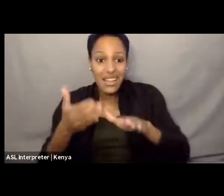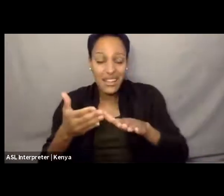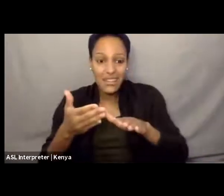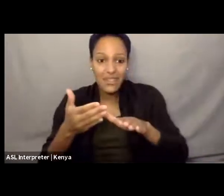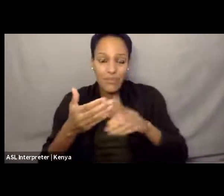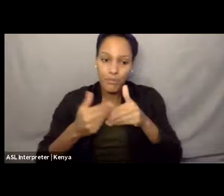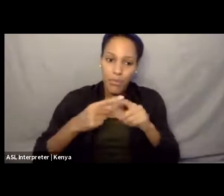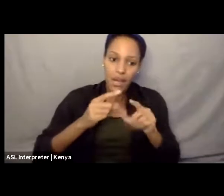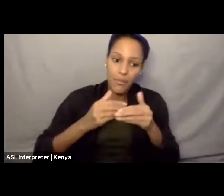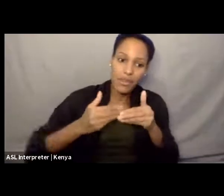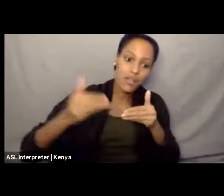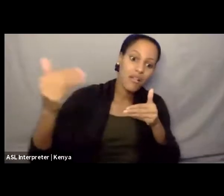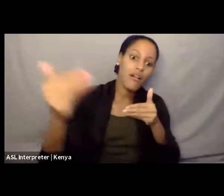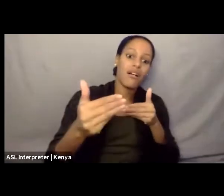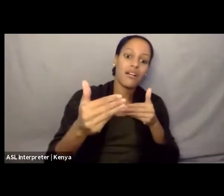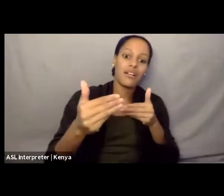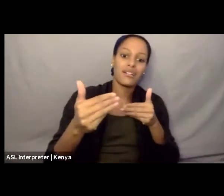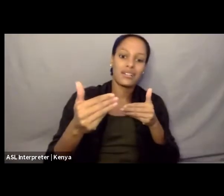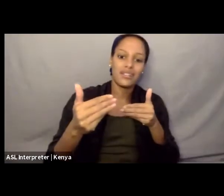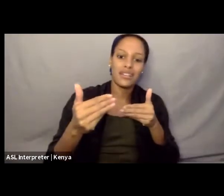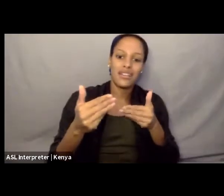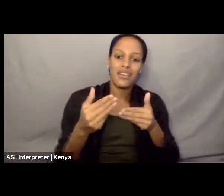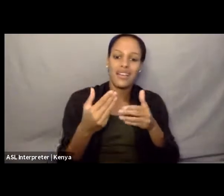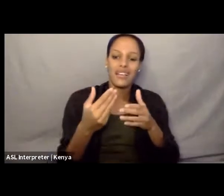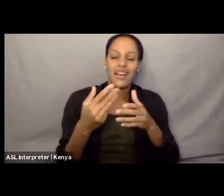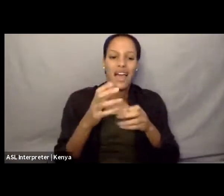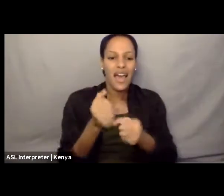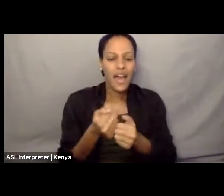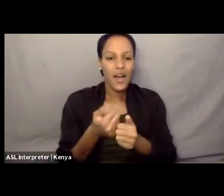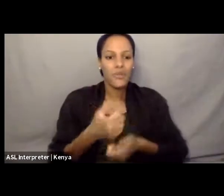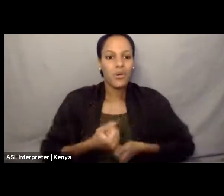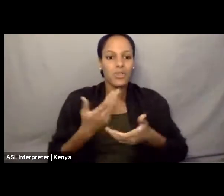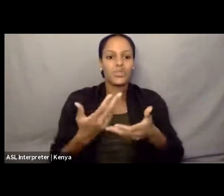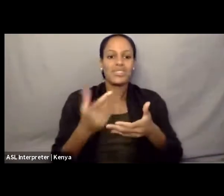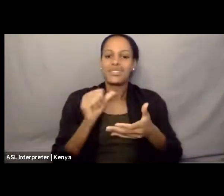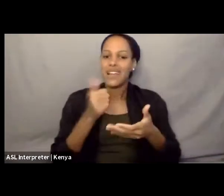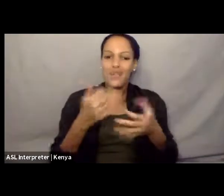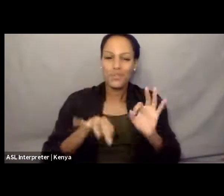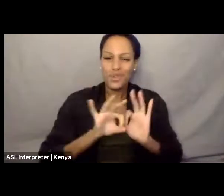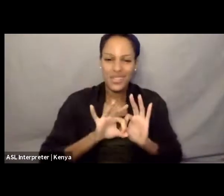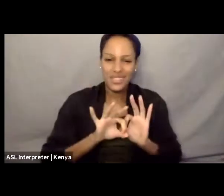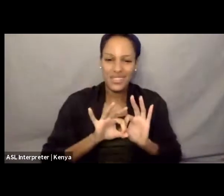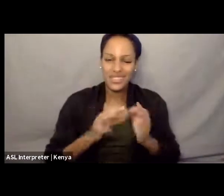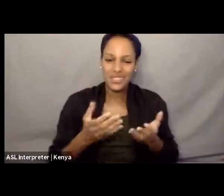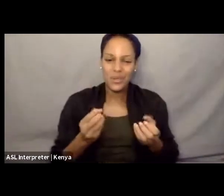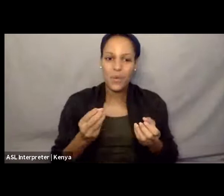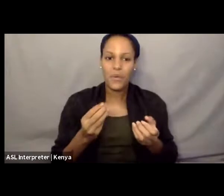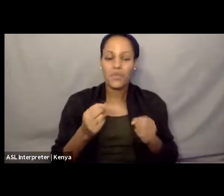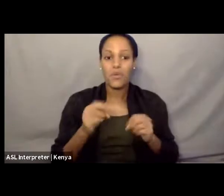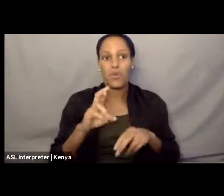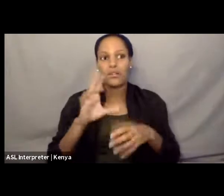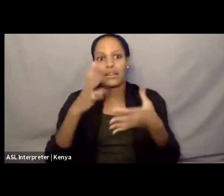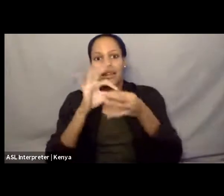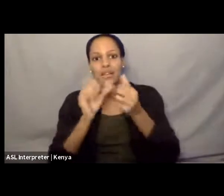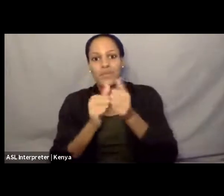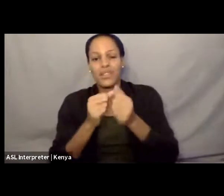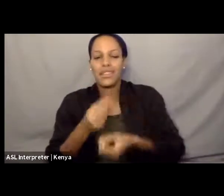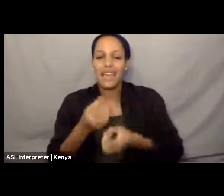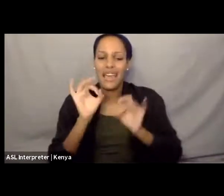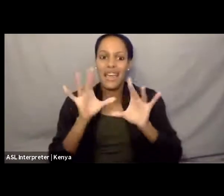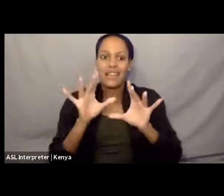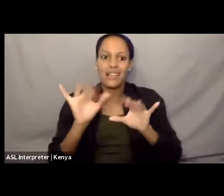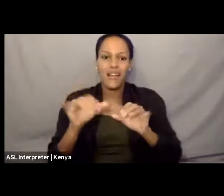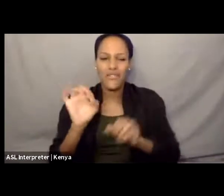garden of the uselessness of poetry, hence Lerner's book about poetry or the hatred of it, selling pretty